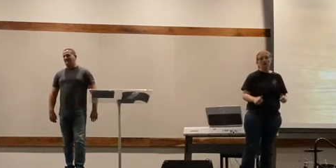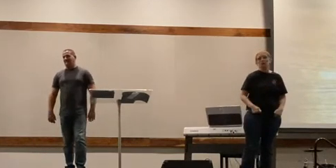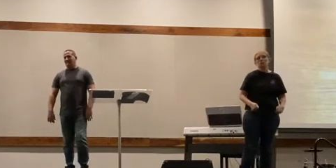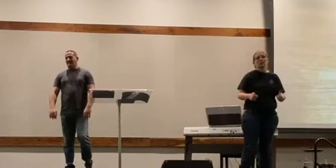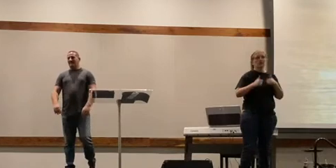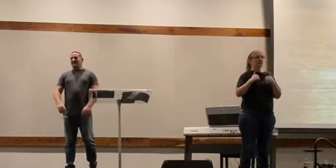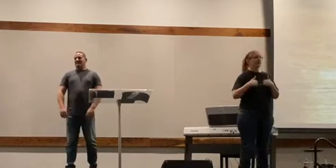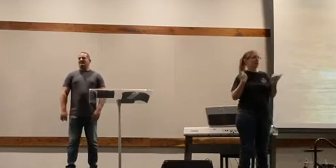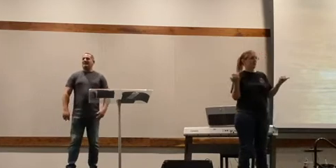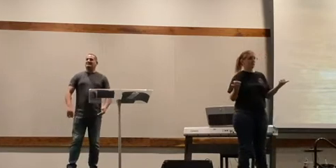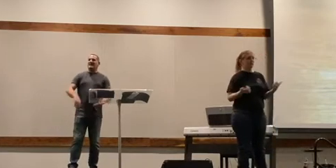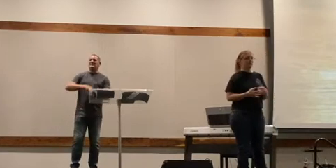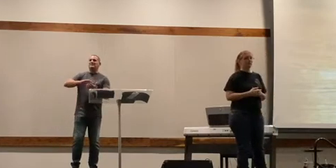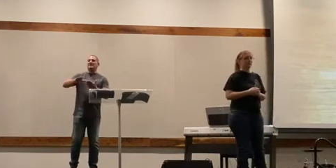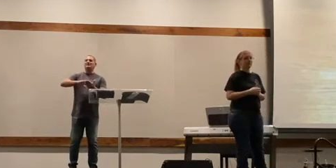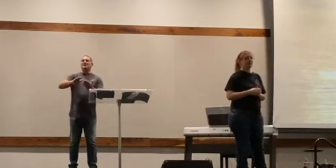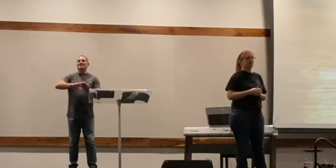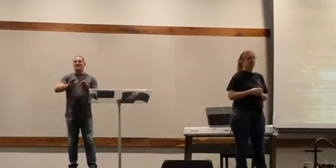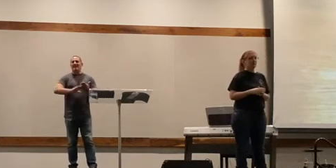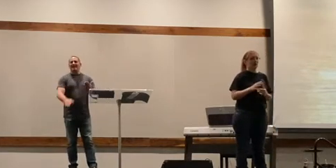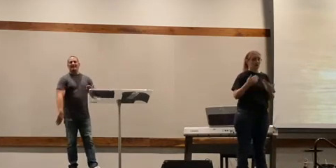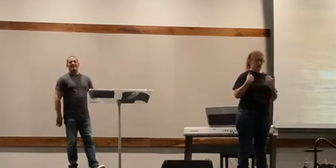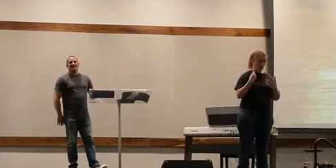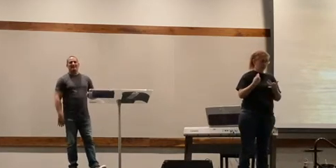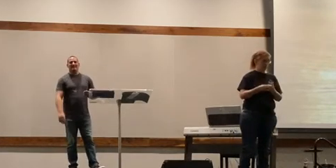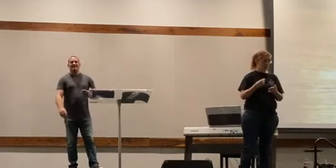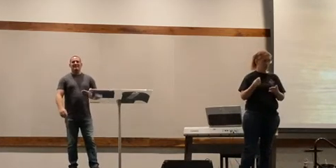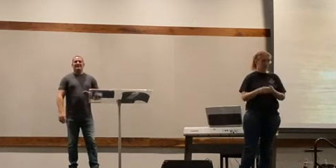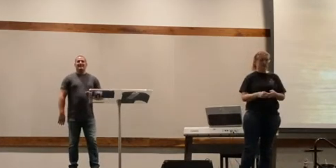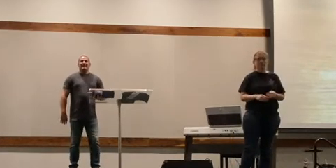life, as long as he had the Benjamins, right?